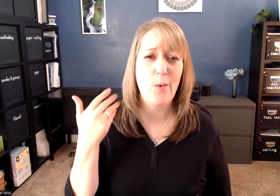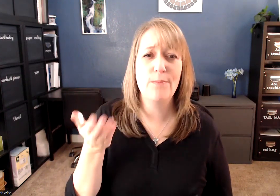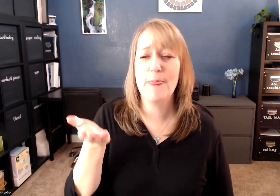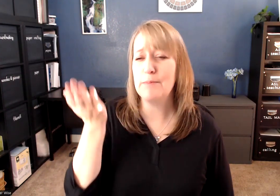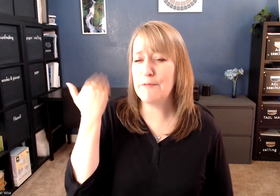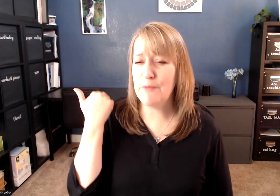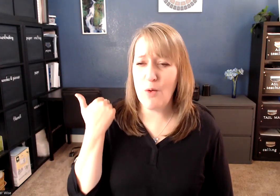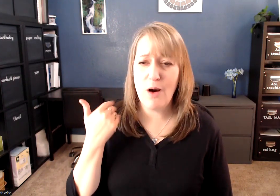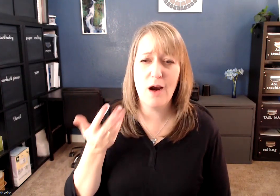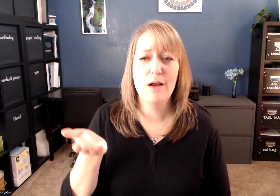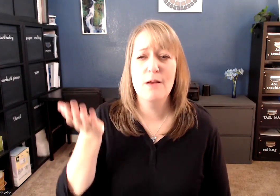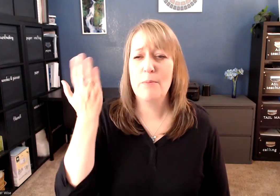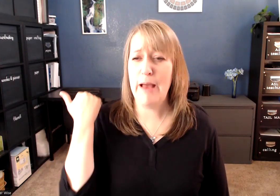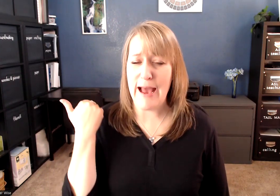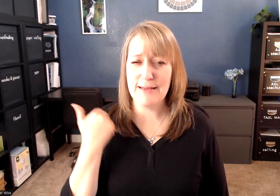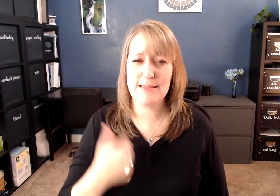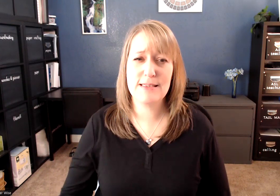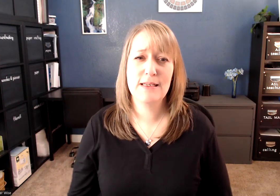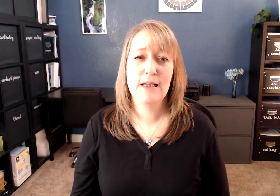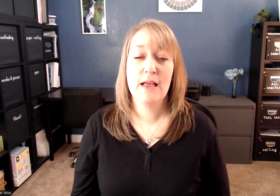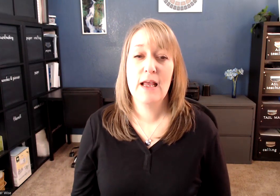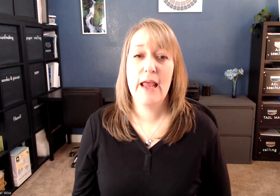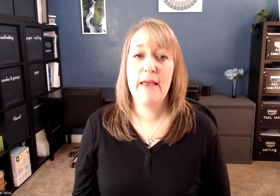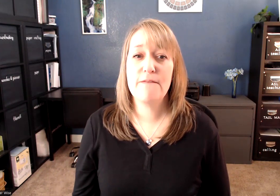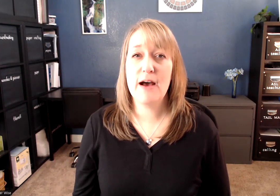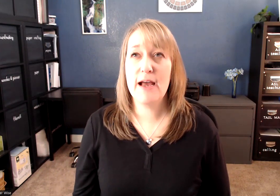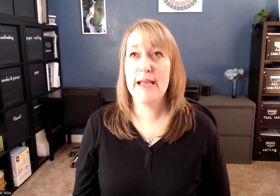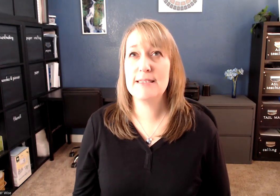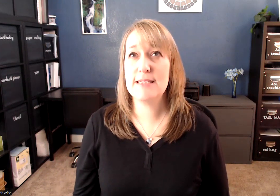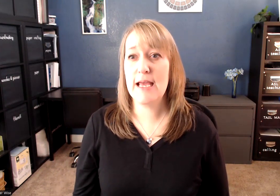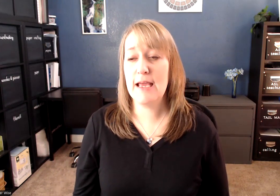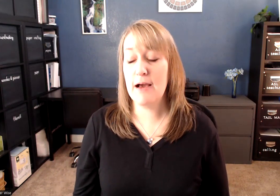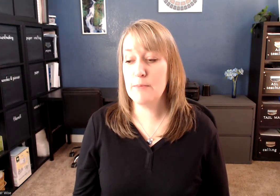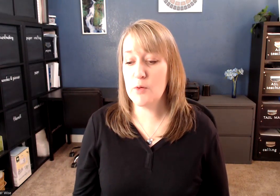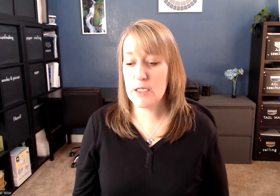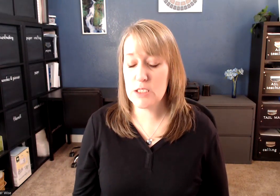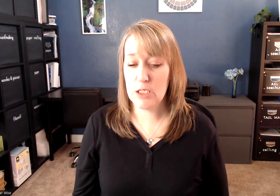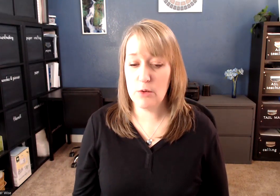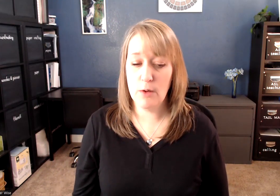ago, before, past. If I say I'm going to